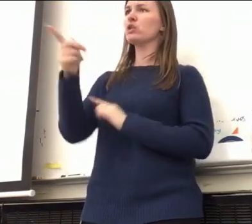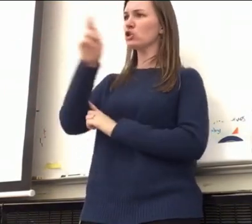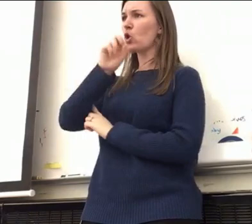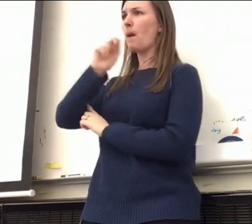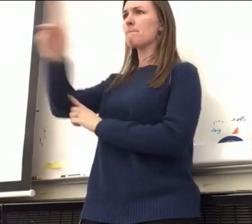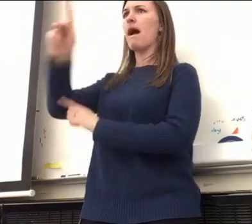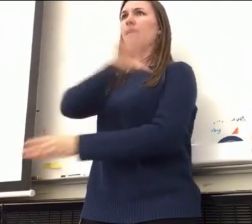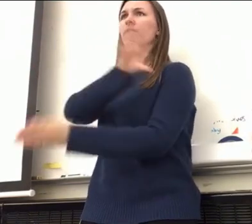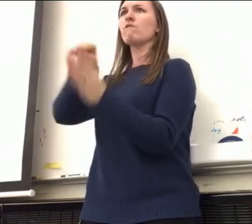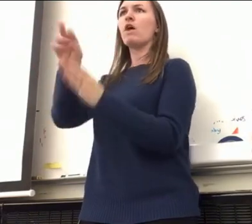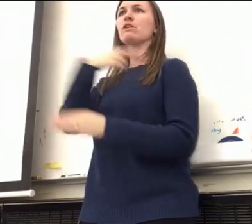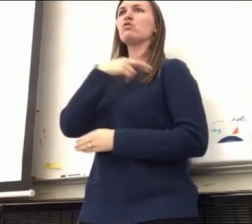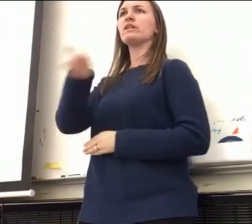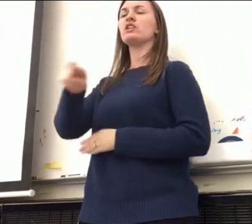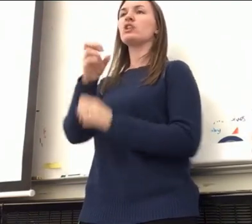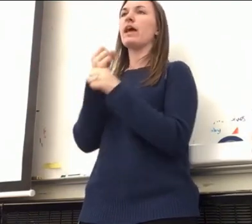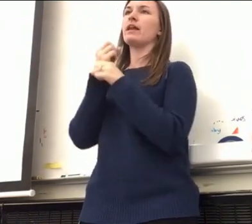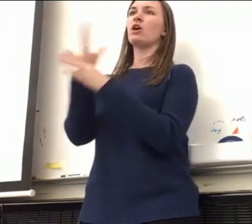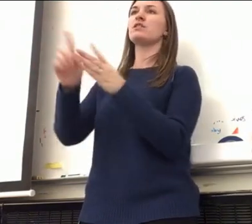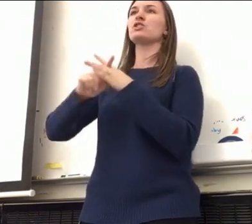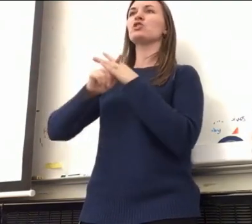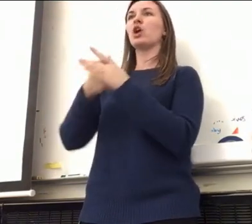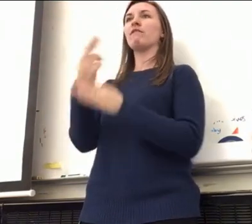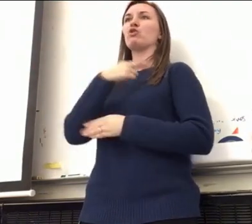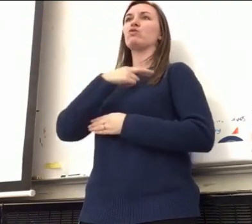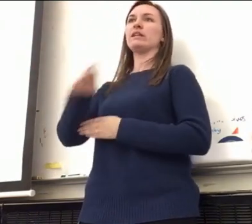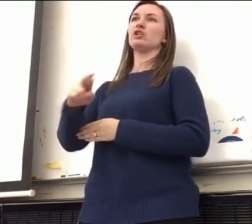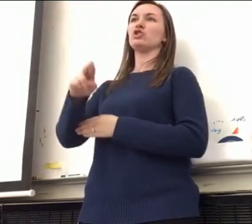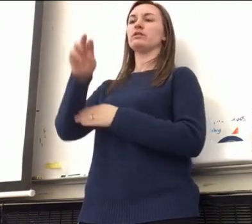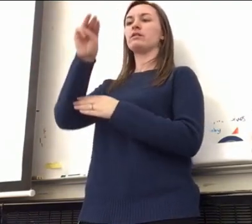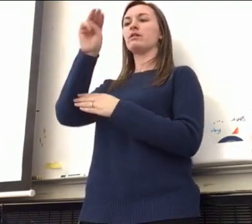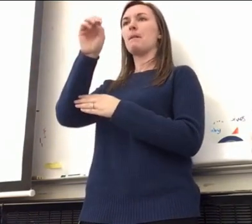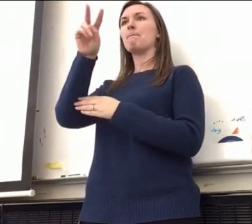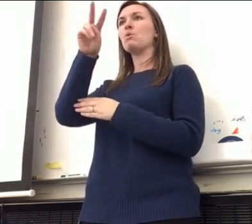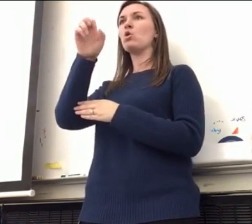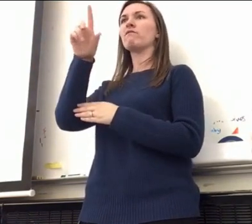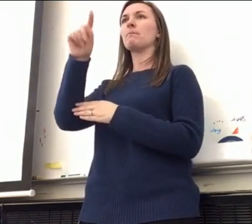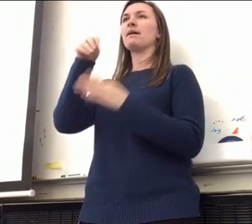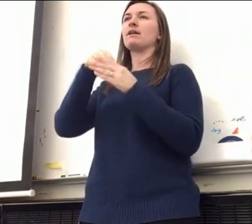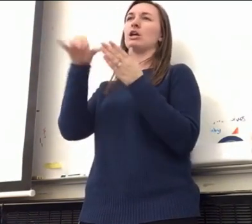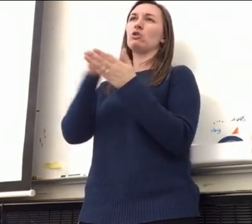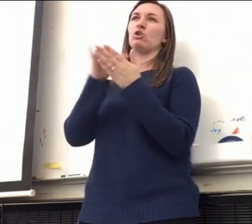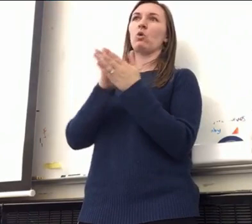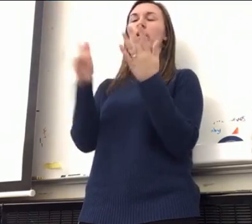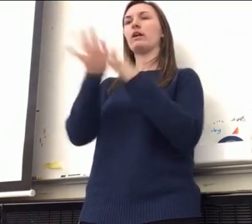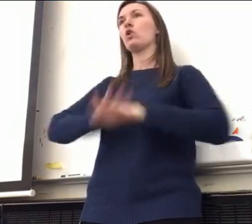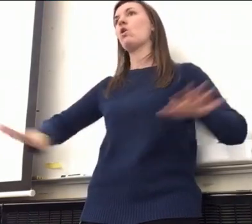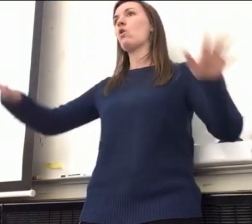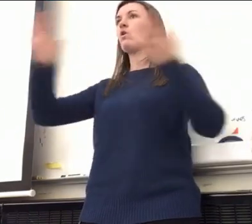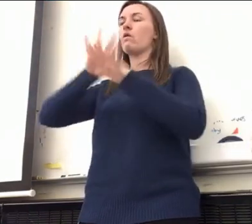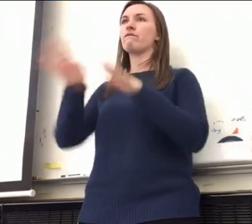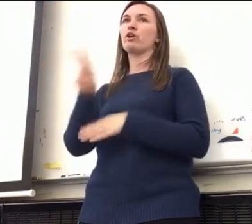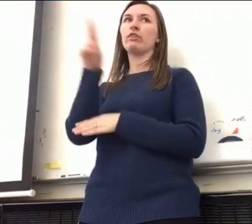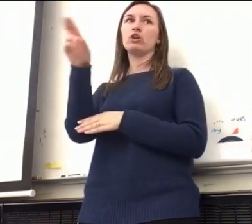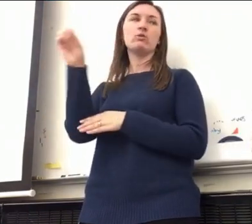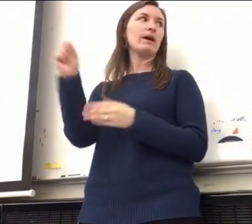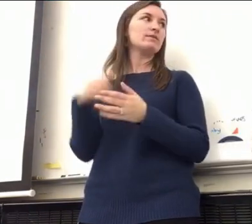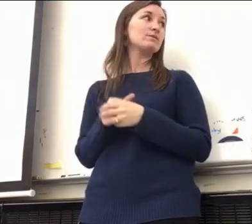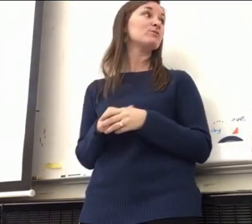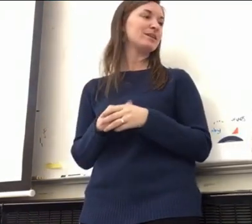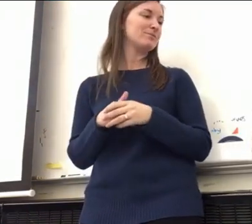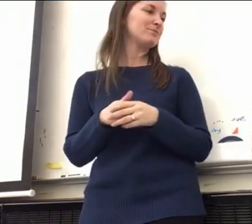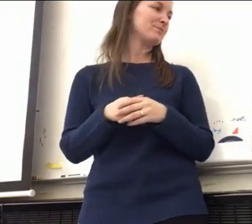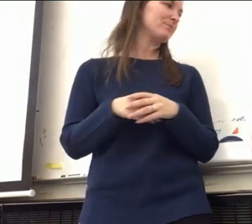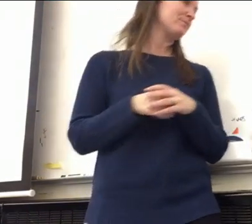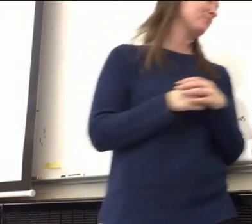into religion, and it causes the start of the religious movement in New York and throughout the United States. Utopian communities, you need to